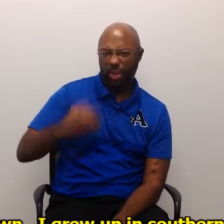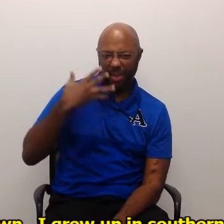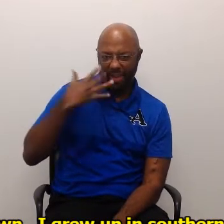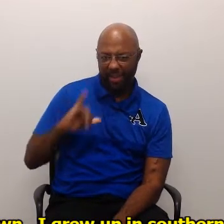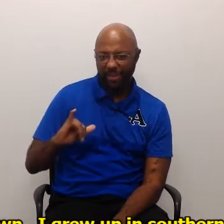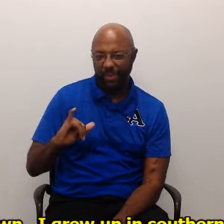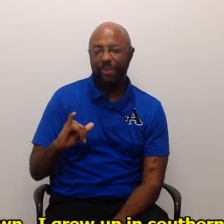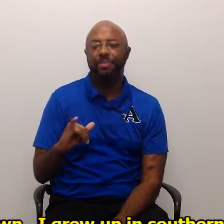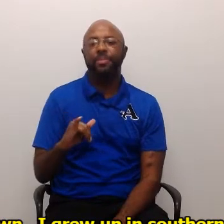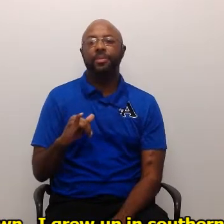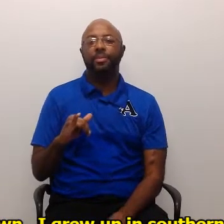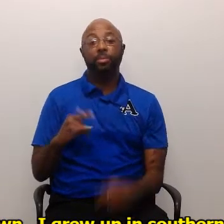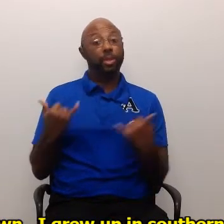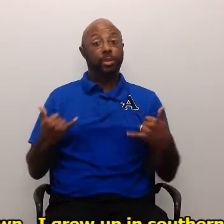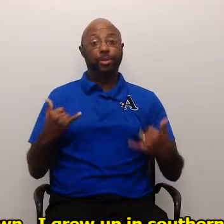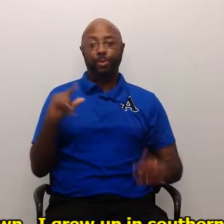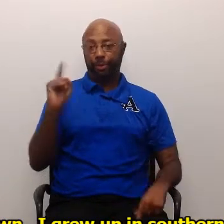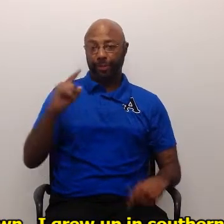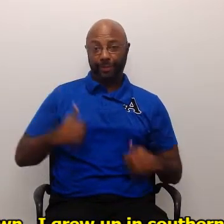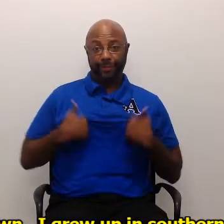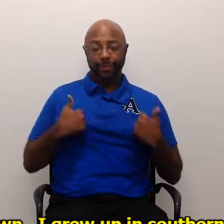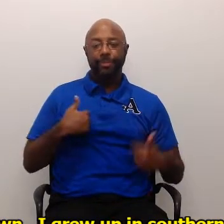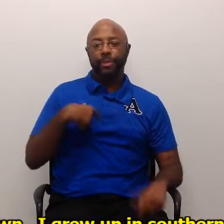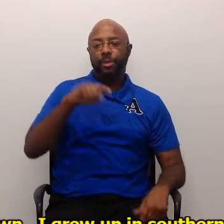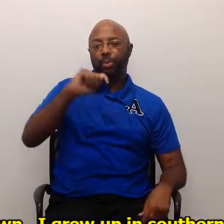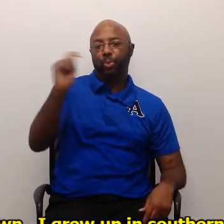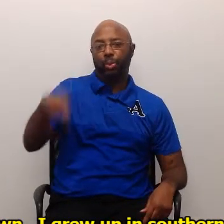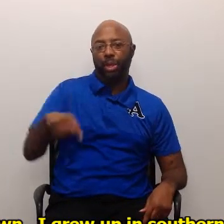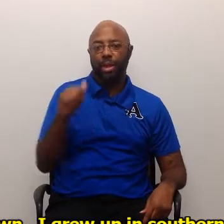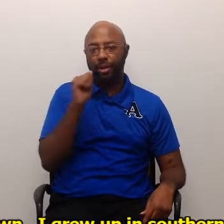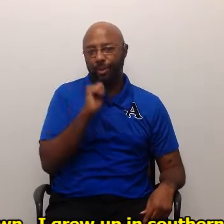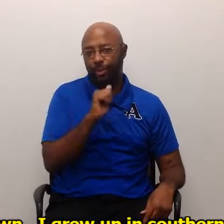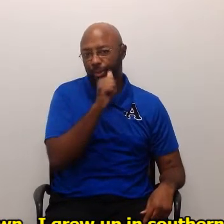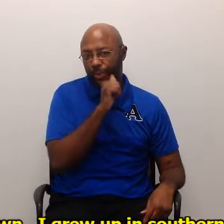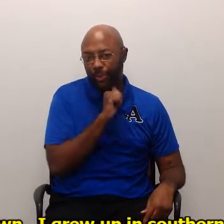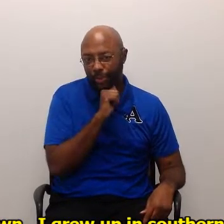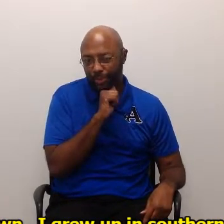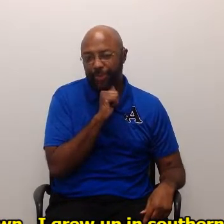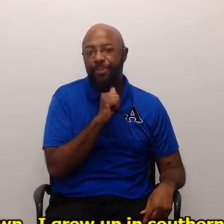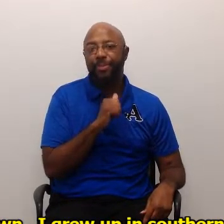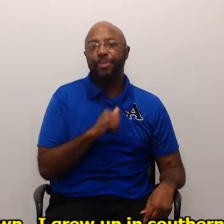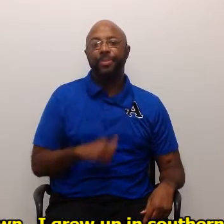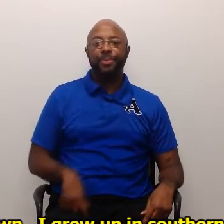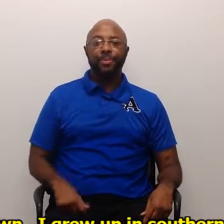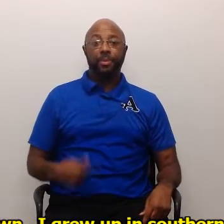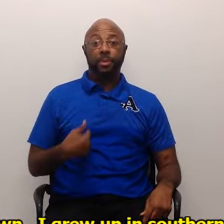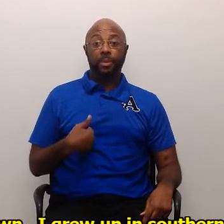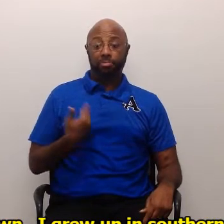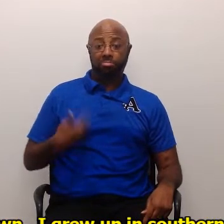I grew up in Southern California, but I currently live in Tucson, Arizona.